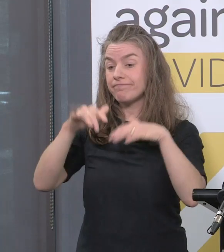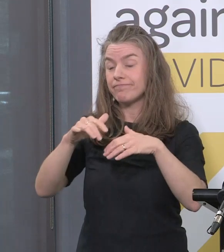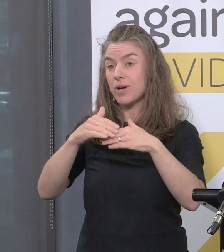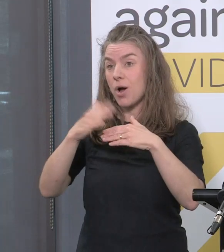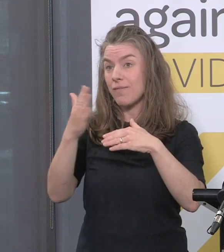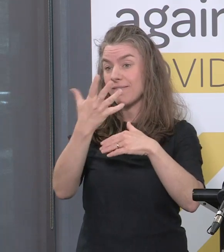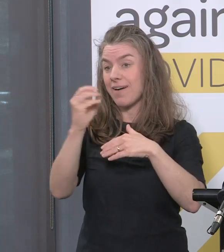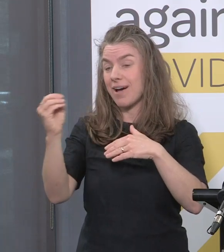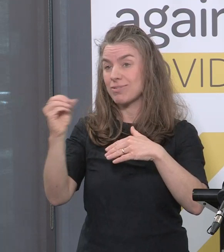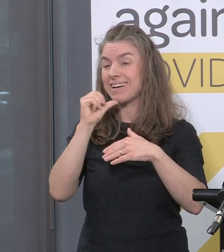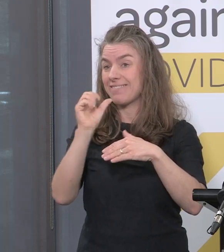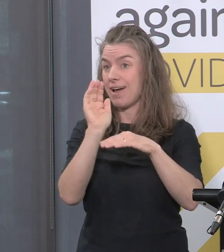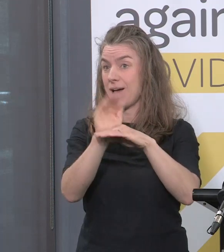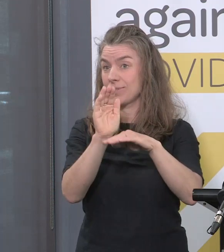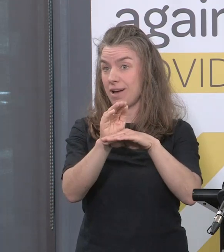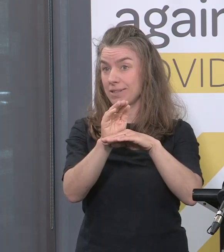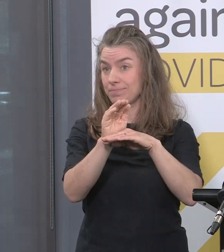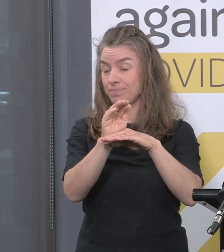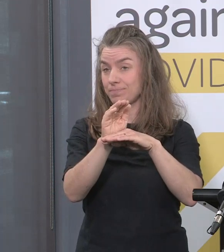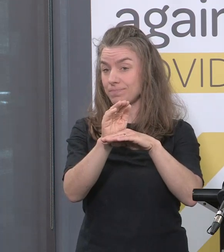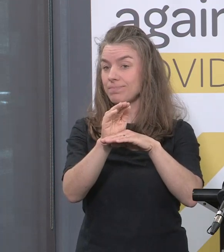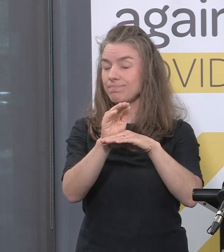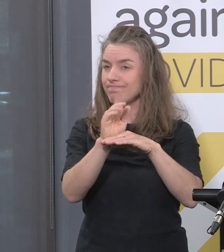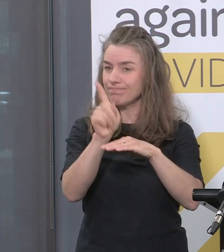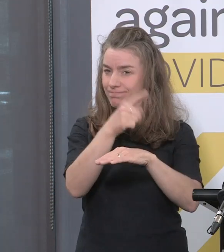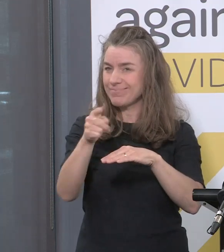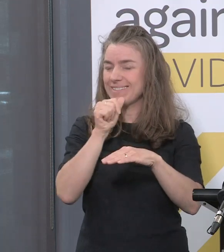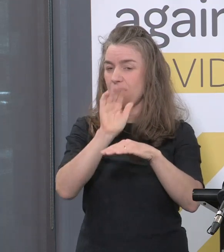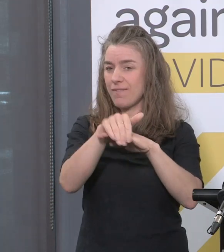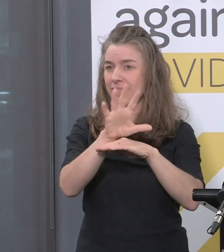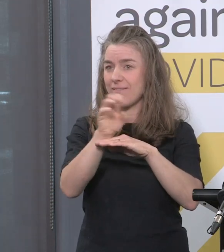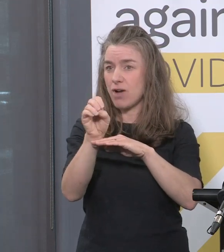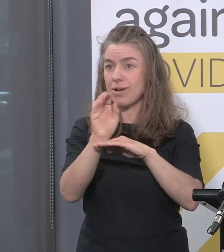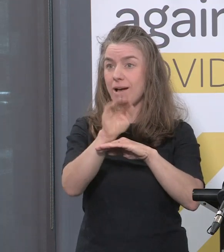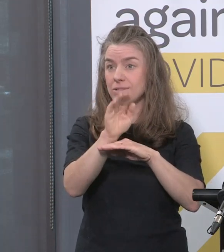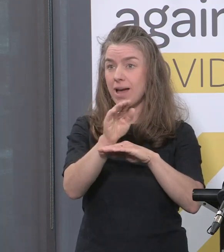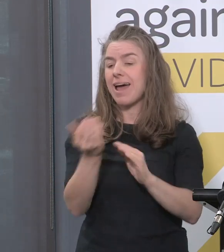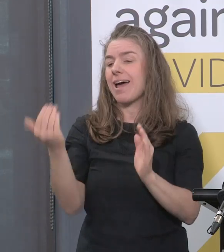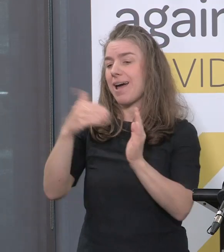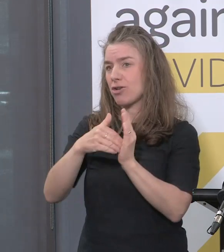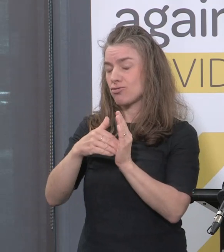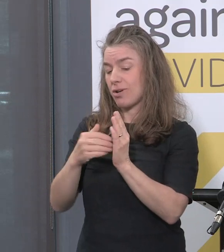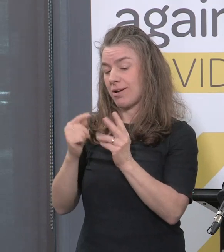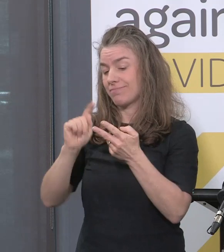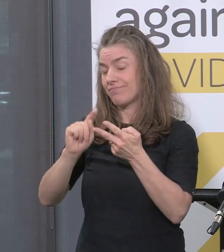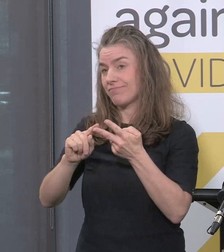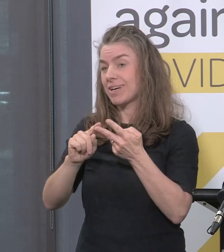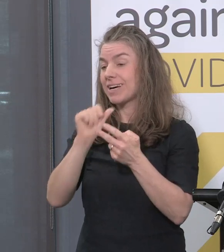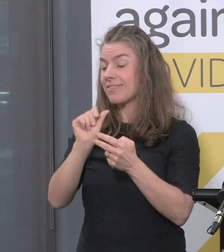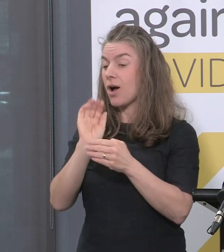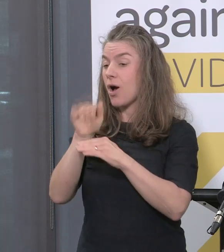500 people or more in close proximity outdoors, there is an additional requirement that those with 100 people